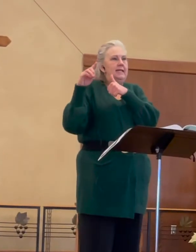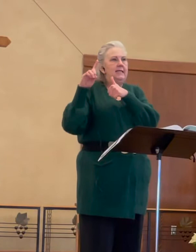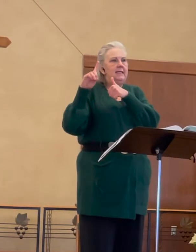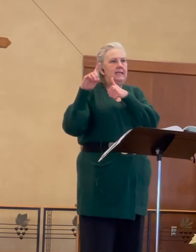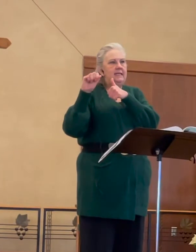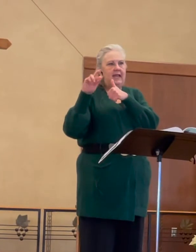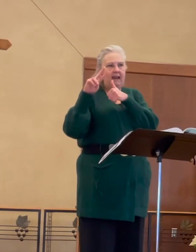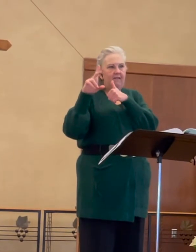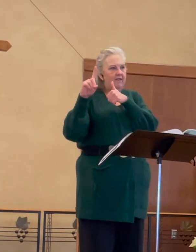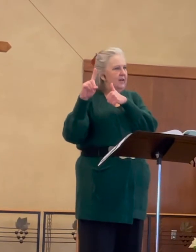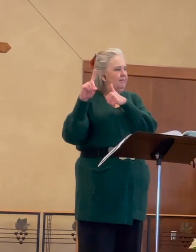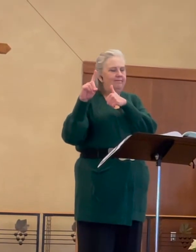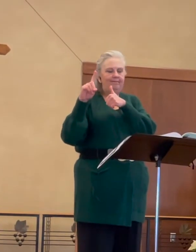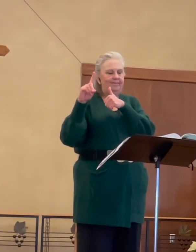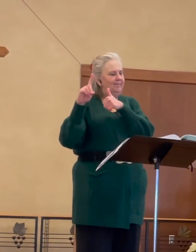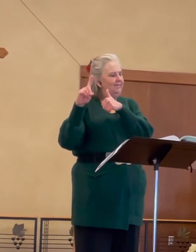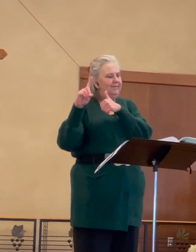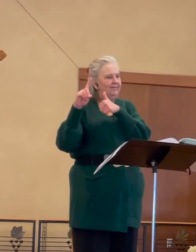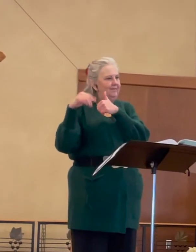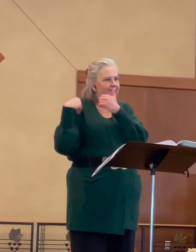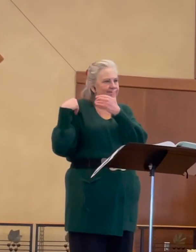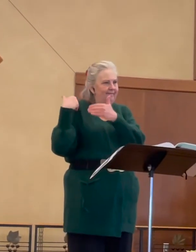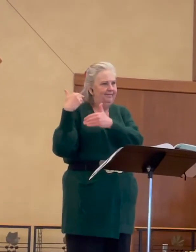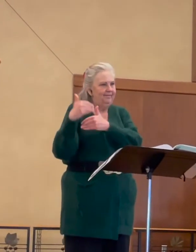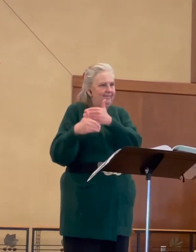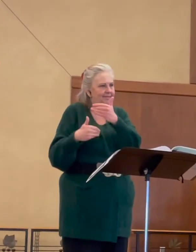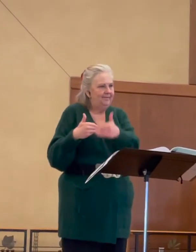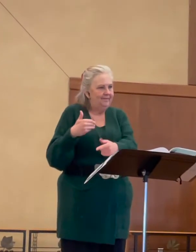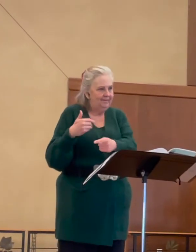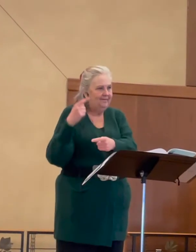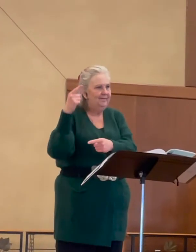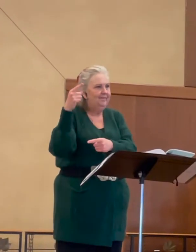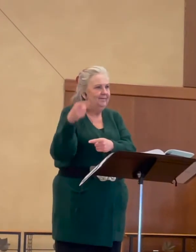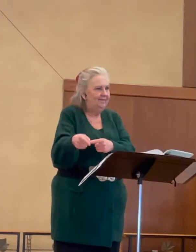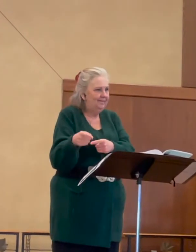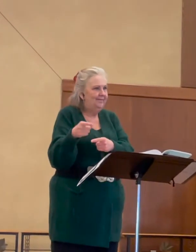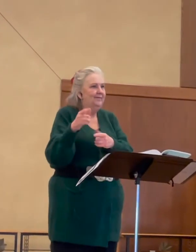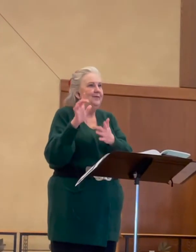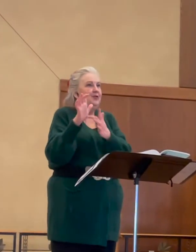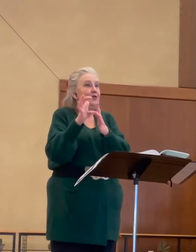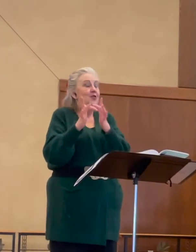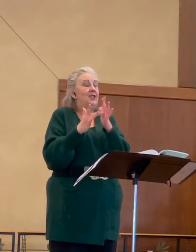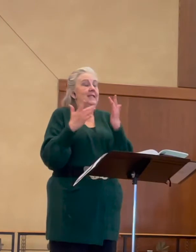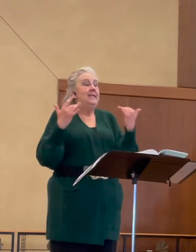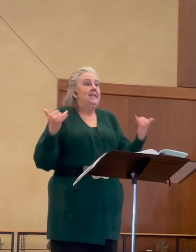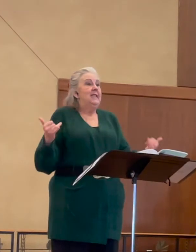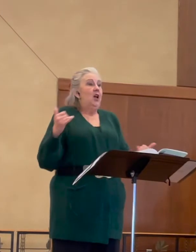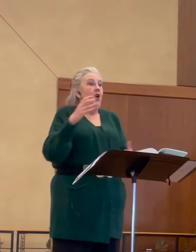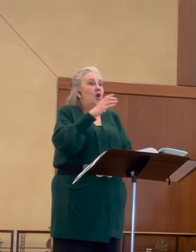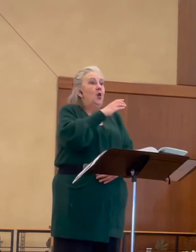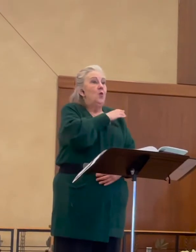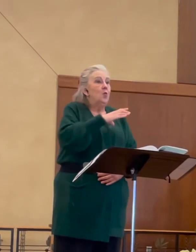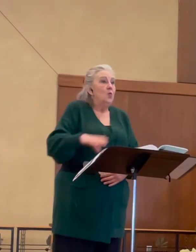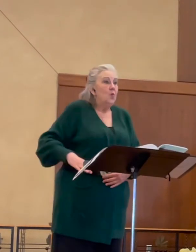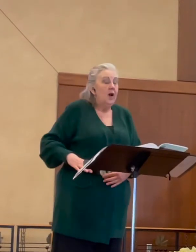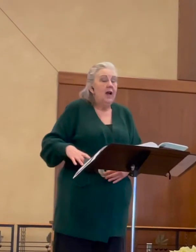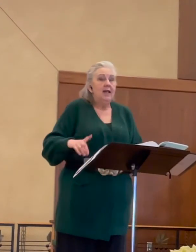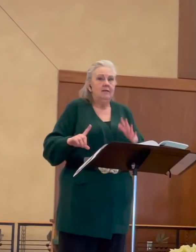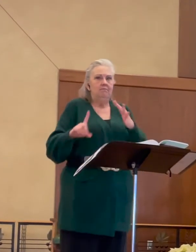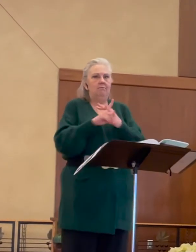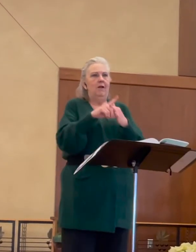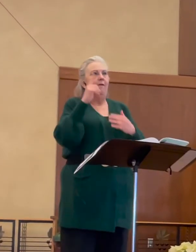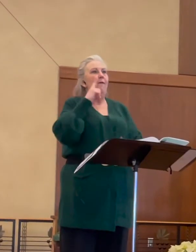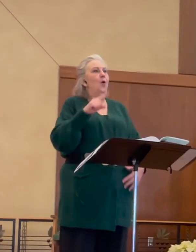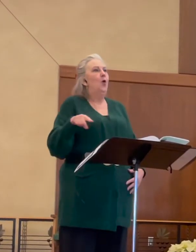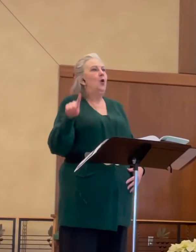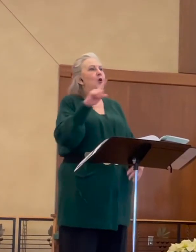dead branch, stump of Jesse. Christ now comes to you.